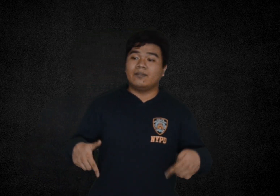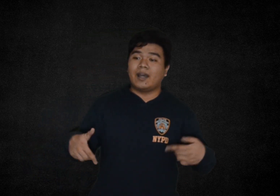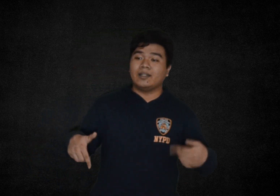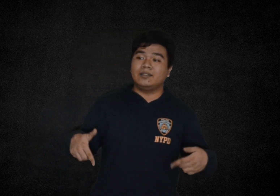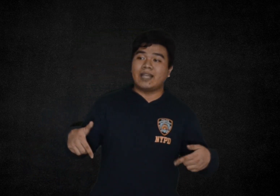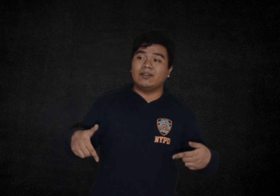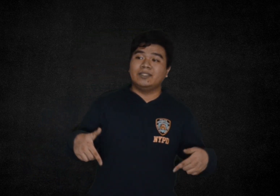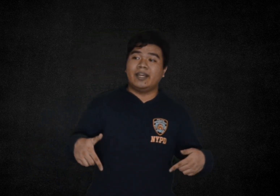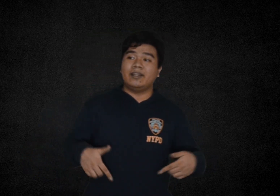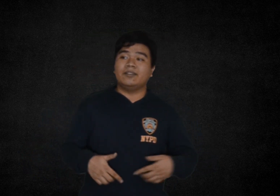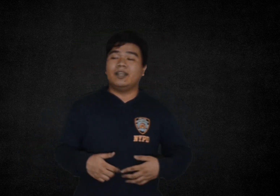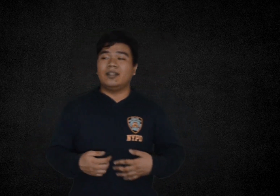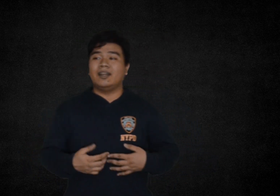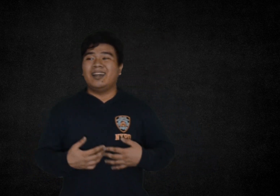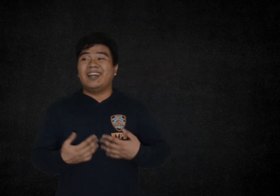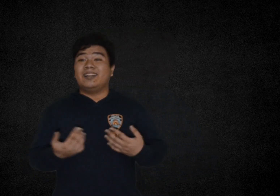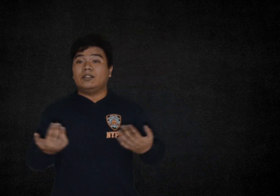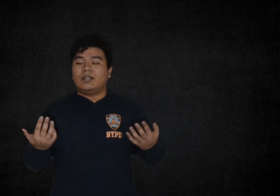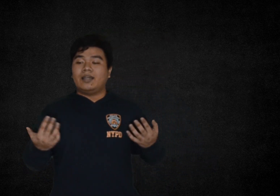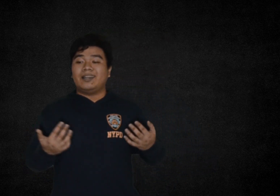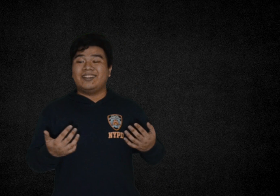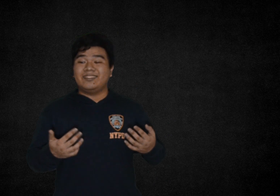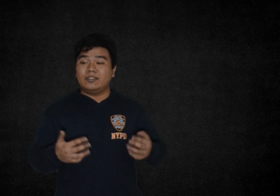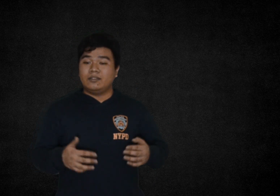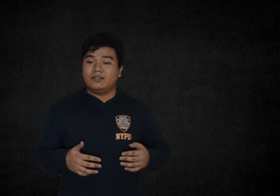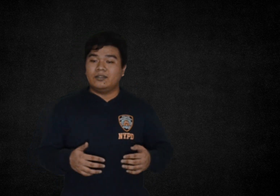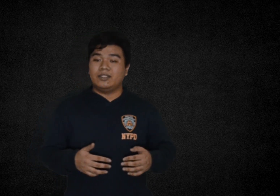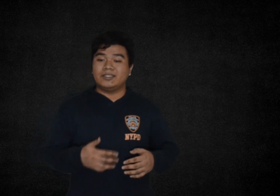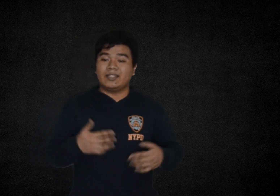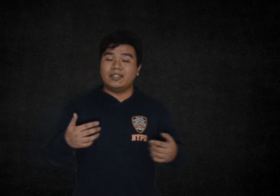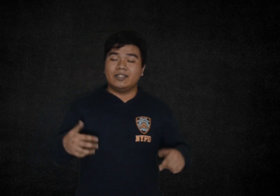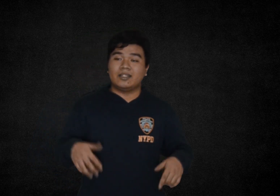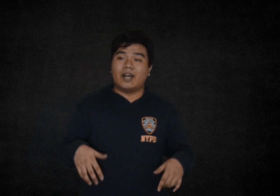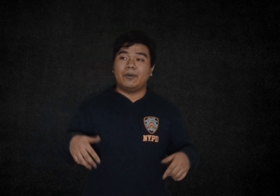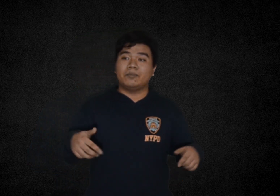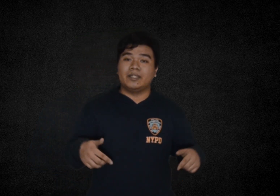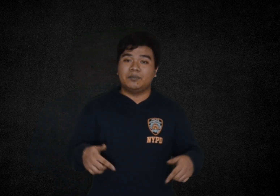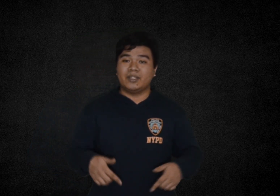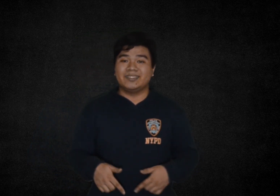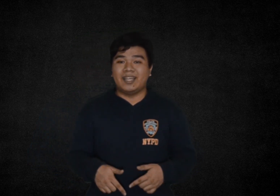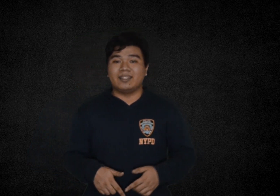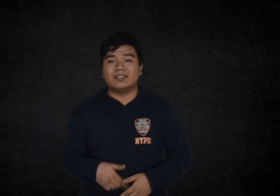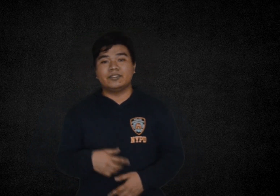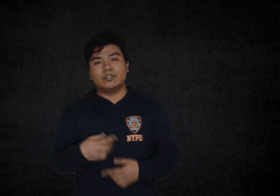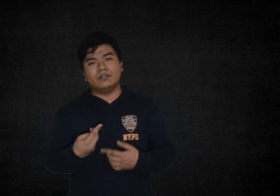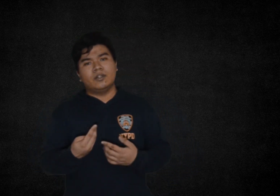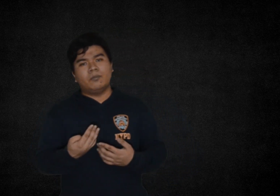right down there and there's a link about Mandelbrot set. So